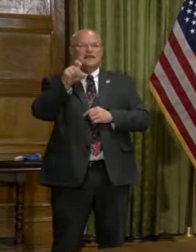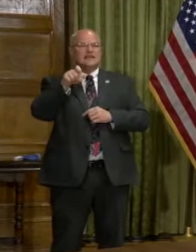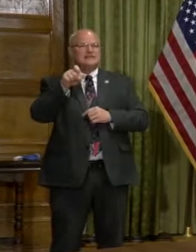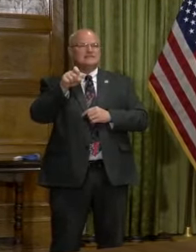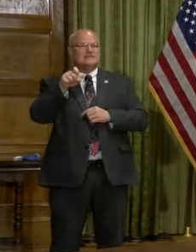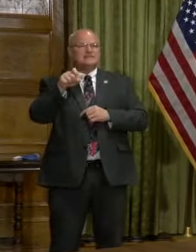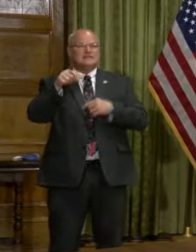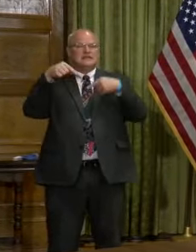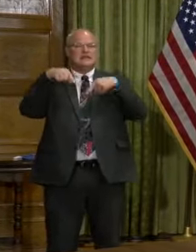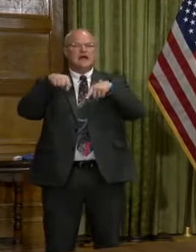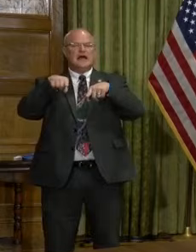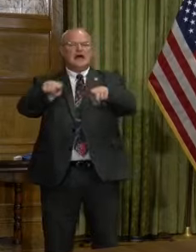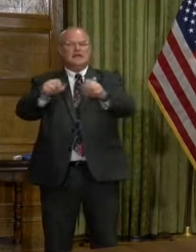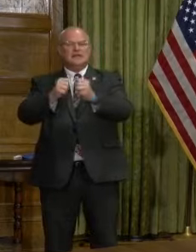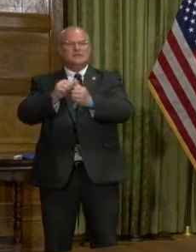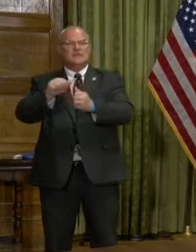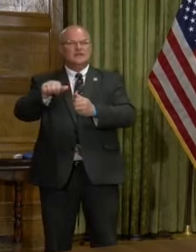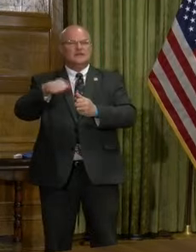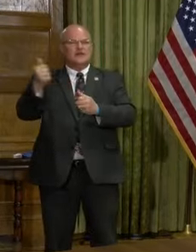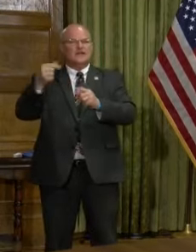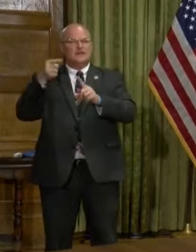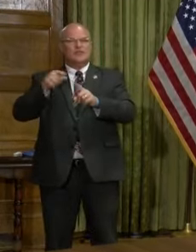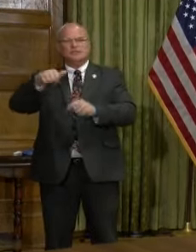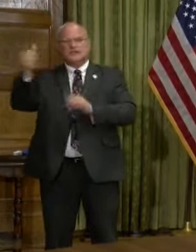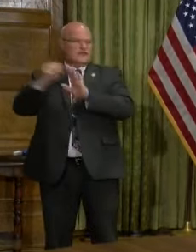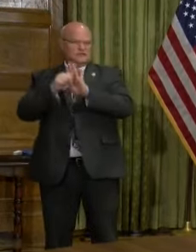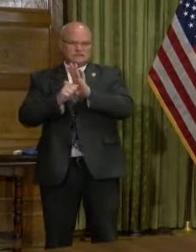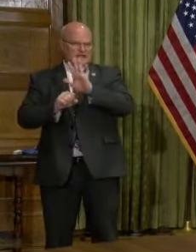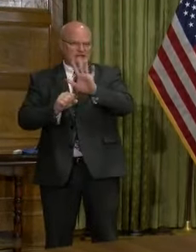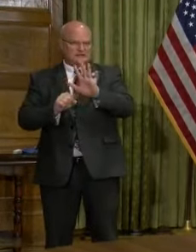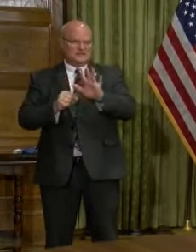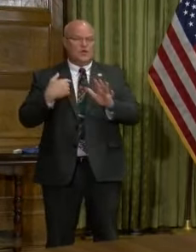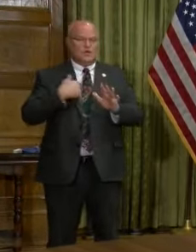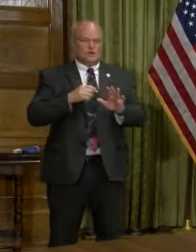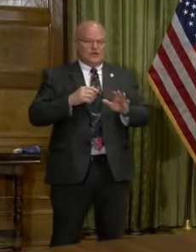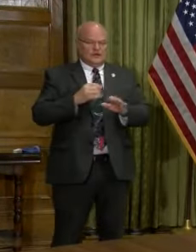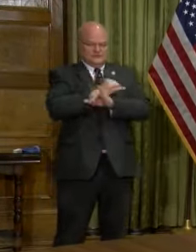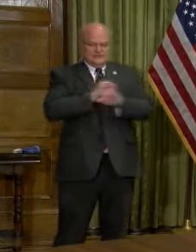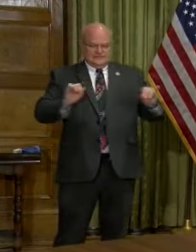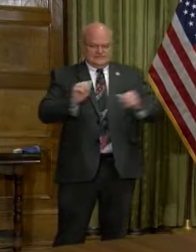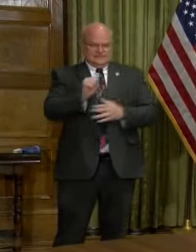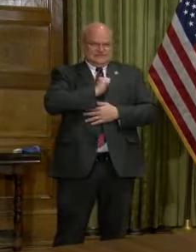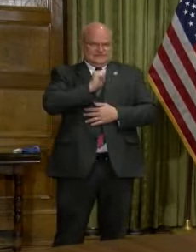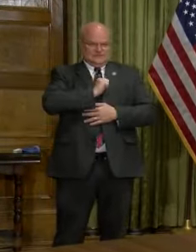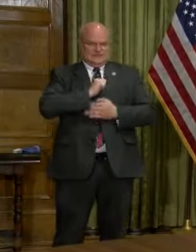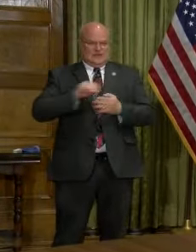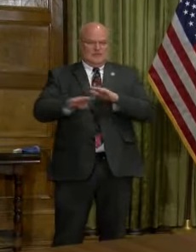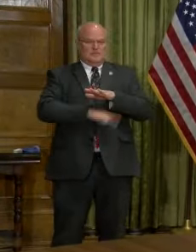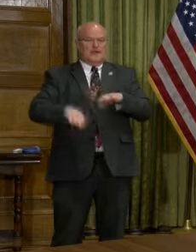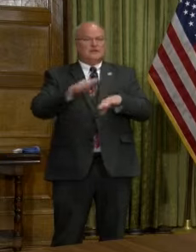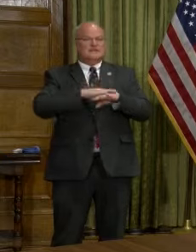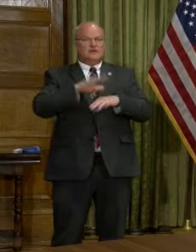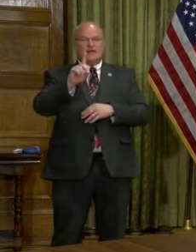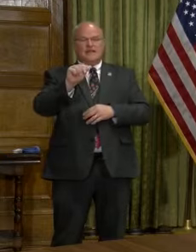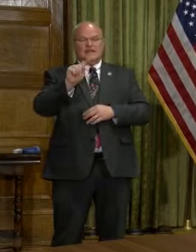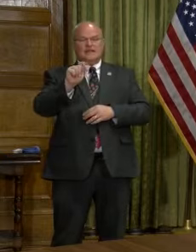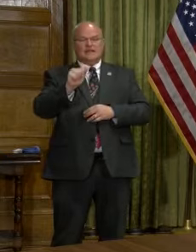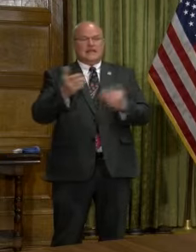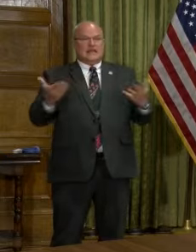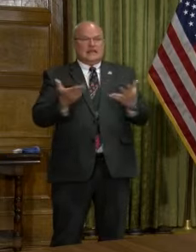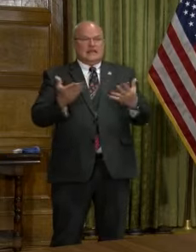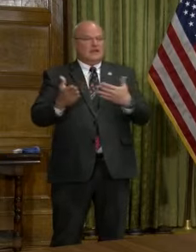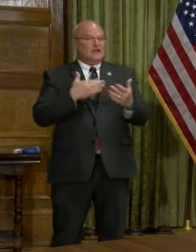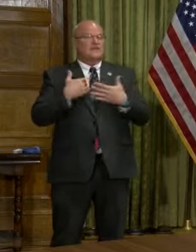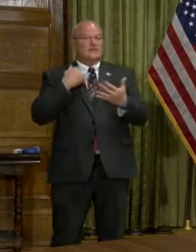going to be lined up with specific points of other states. We're acting independently based upon the data that's here, even though we're